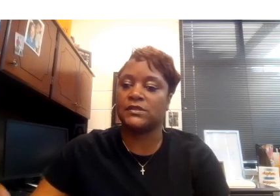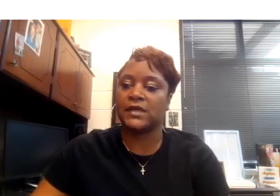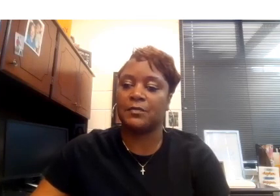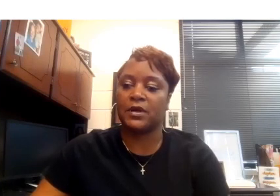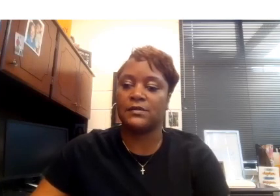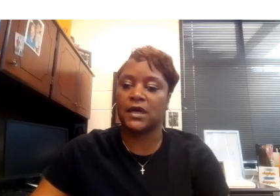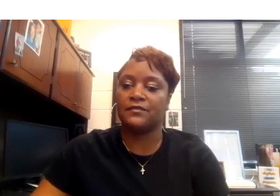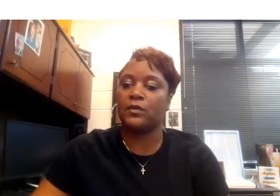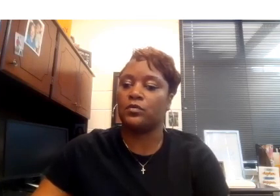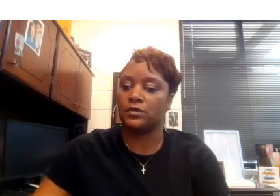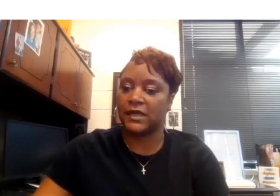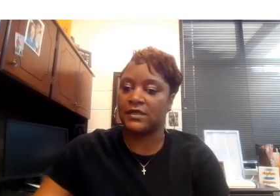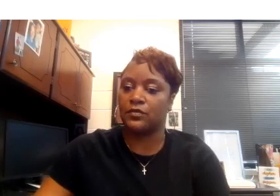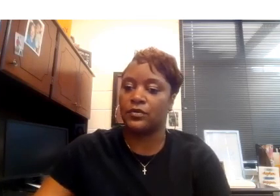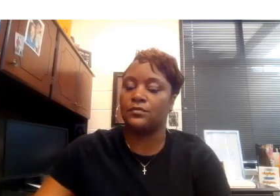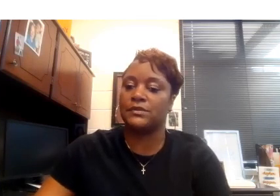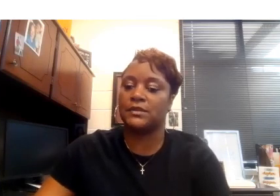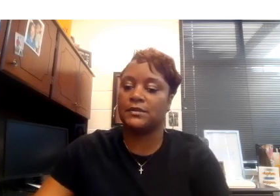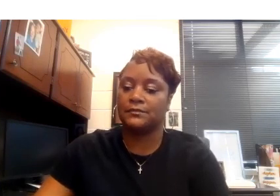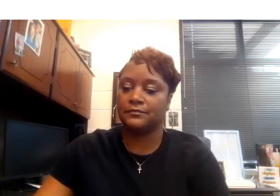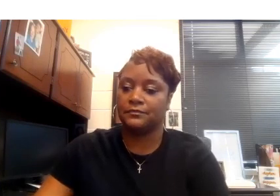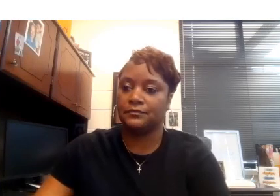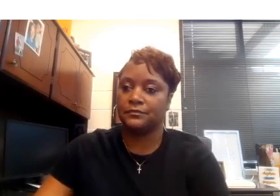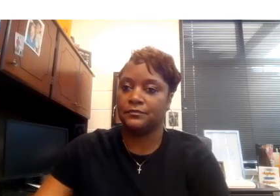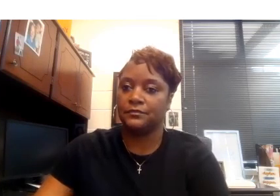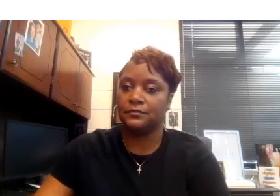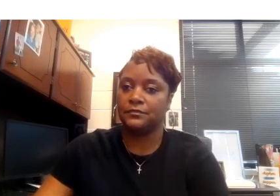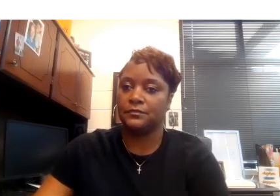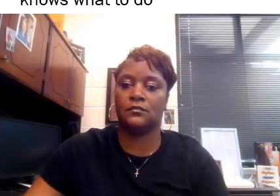rotation, once the timer goes off, they will rotate groups.